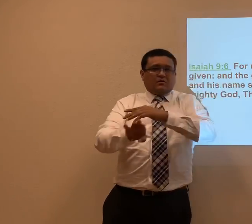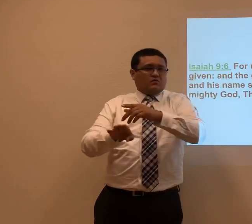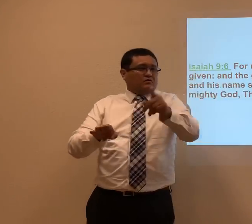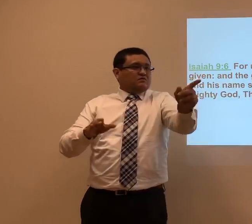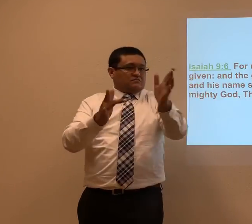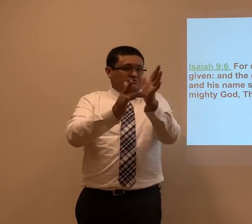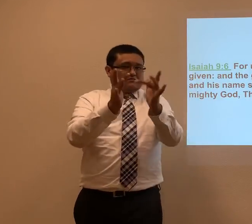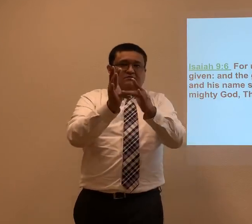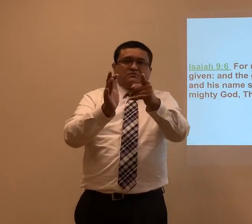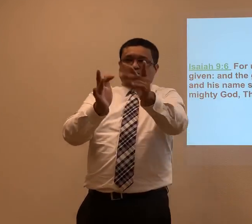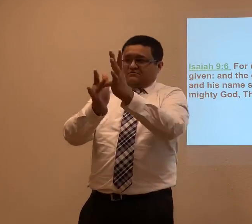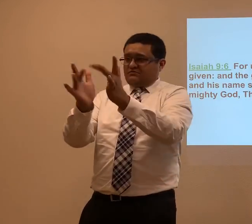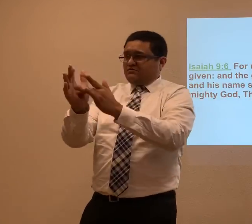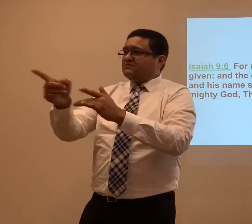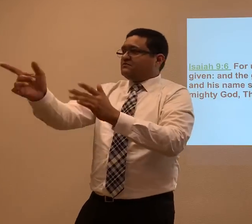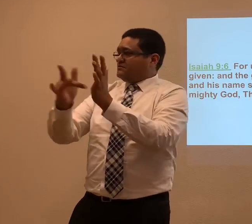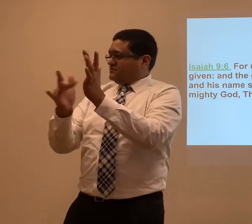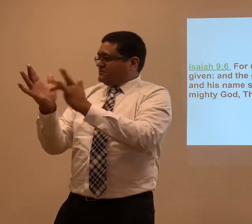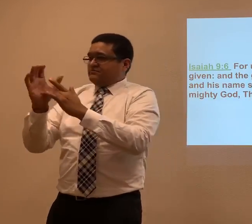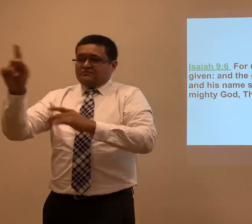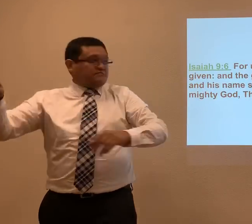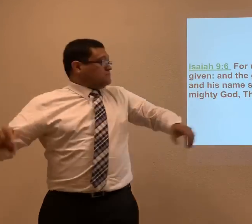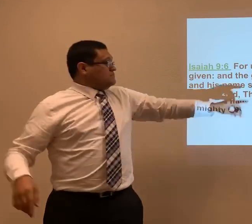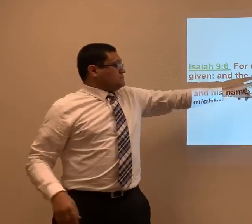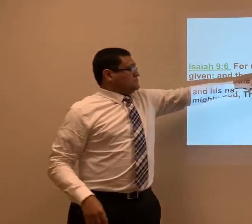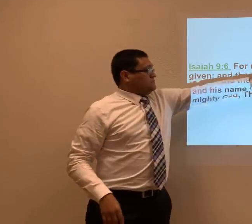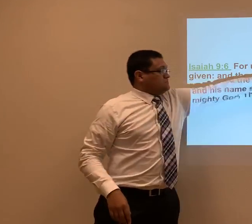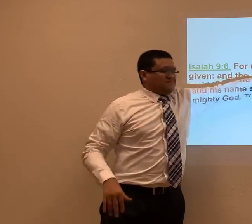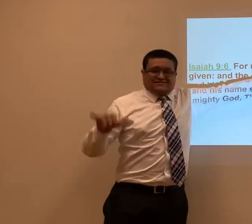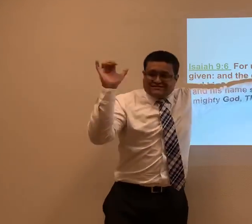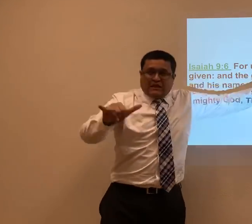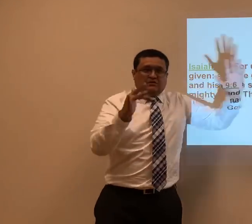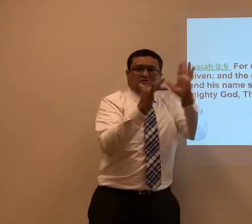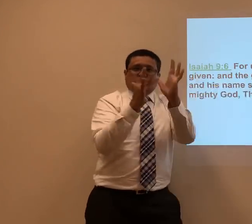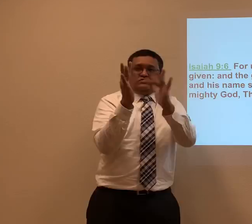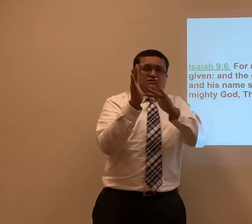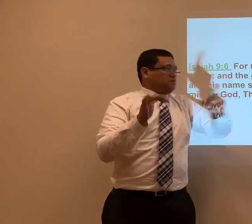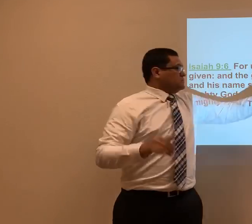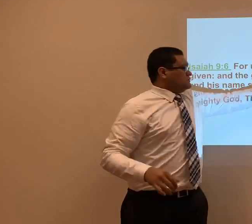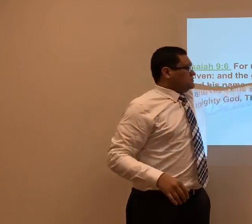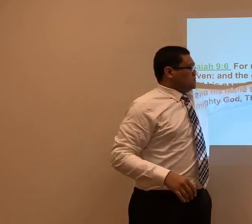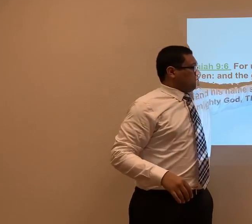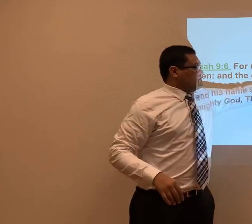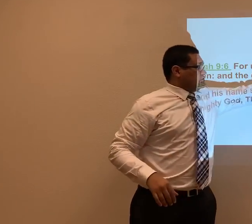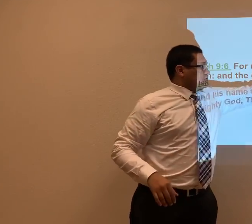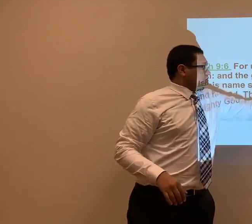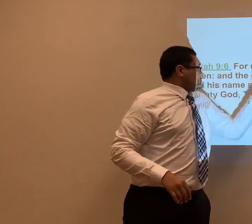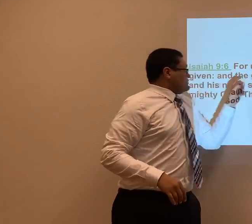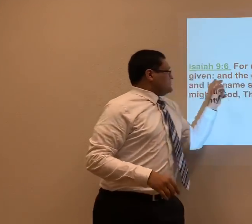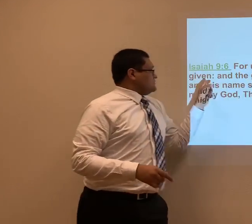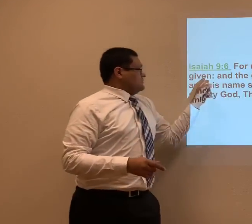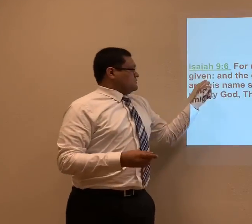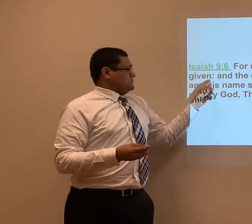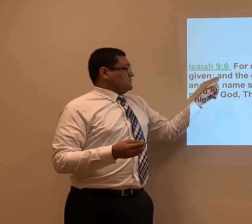the child. The government shall be upon his child, and this is Jesus that they're talking about. This child is Jesus that they're talking